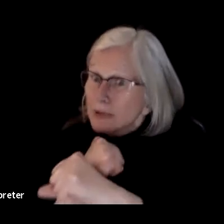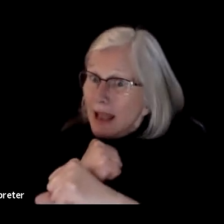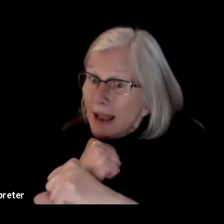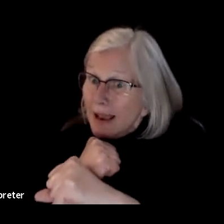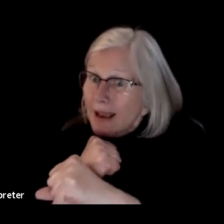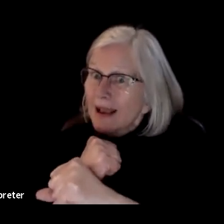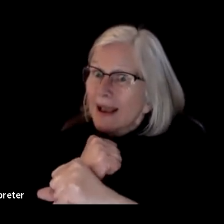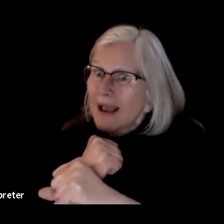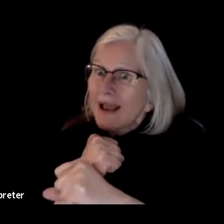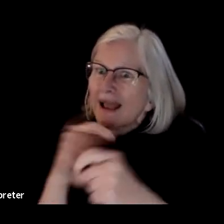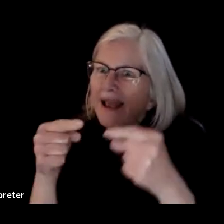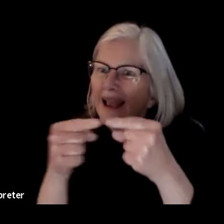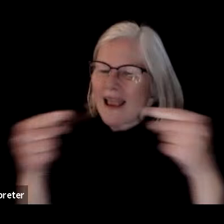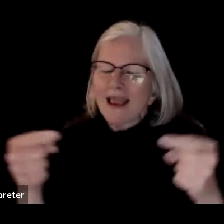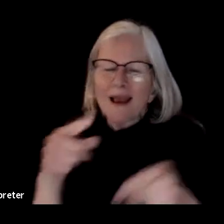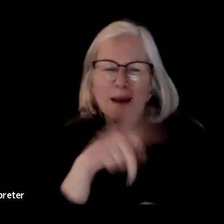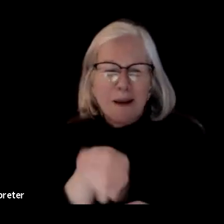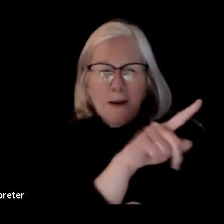to modify our recommendations.